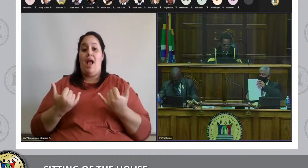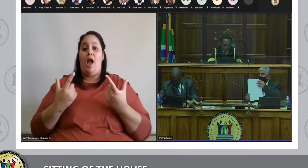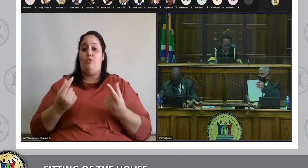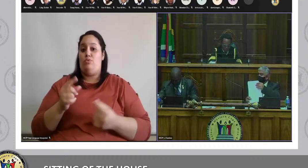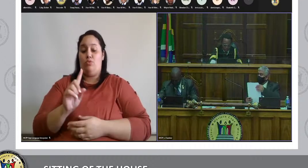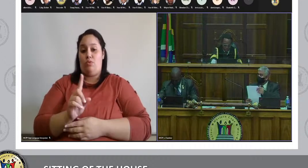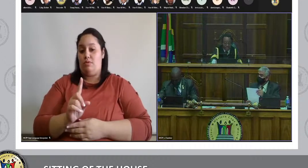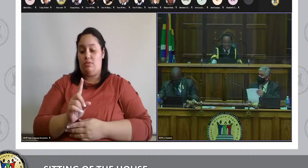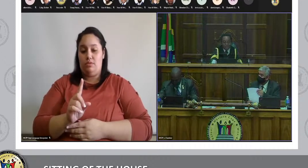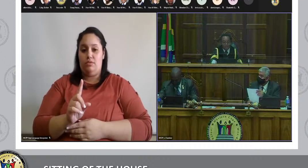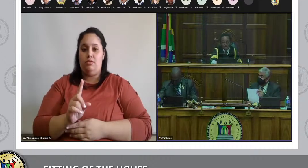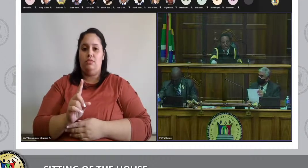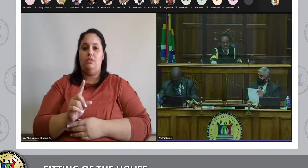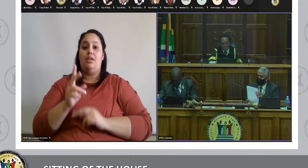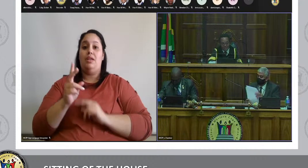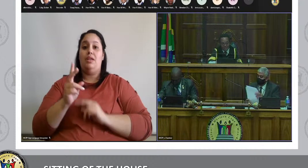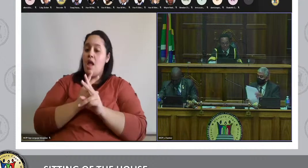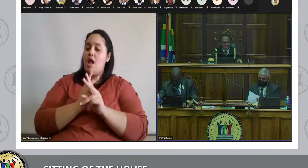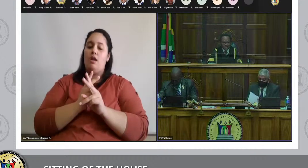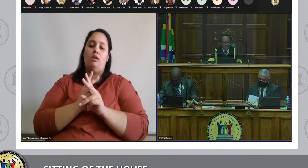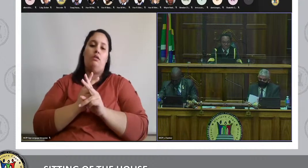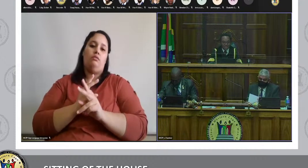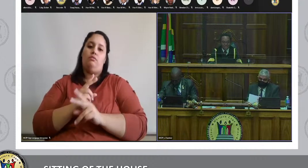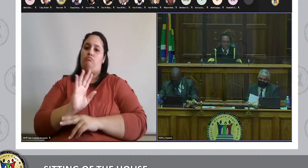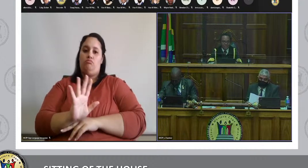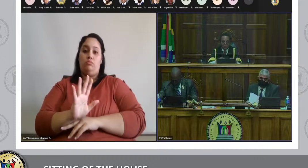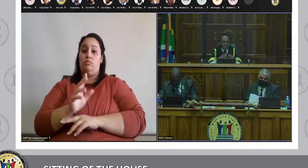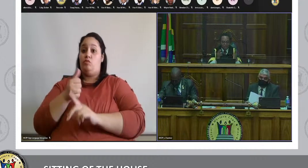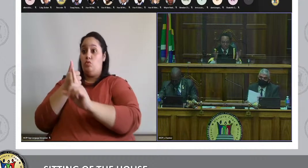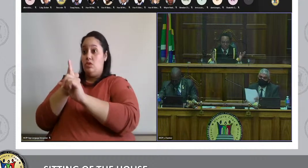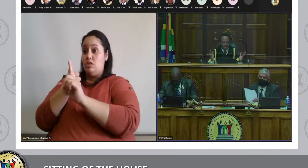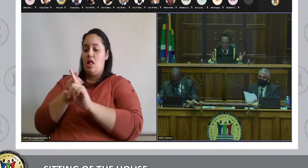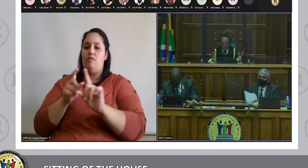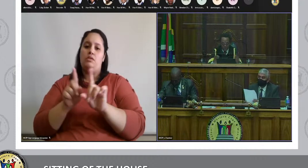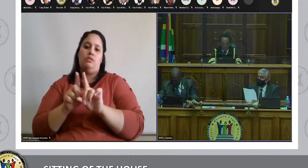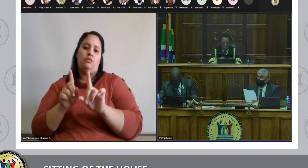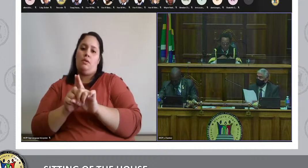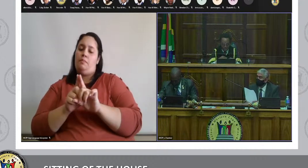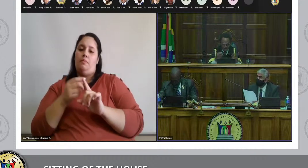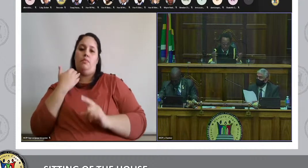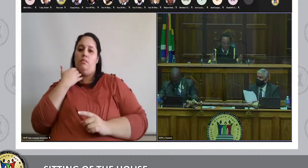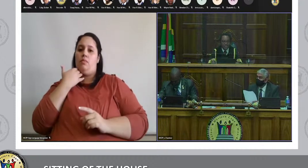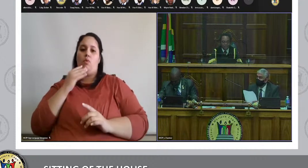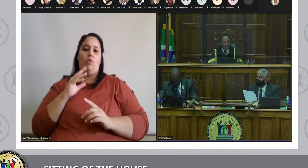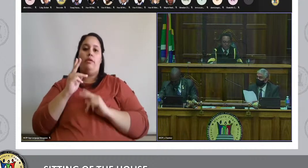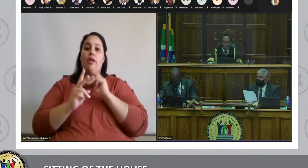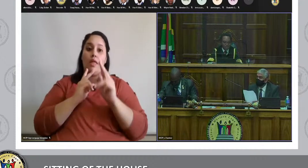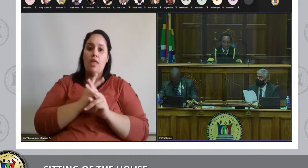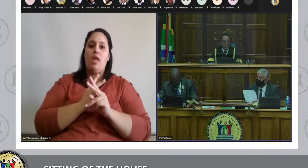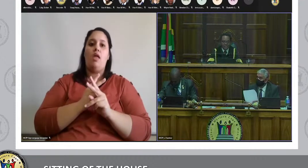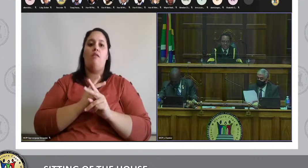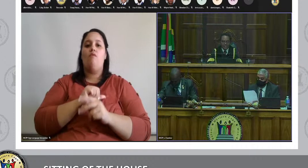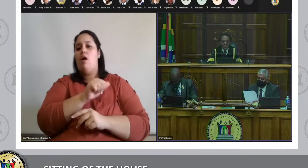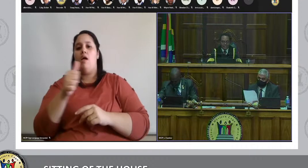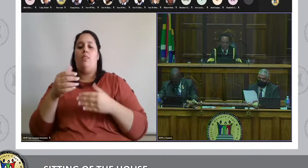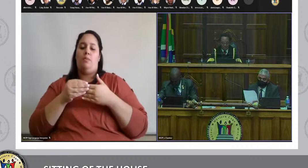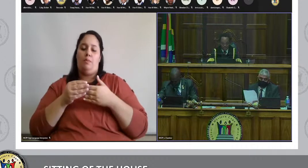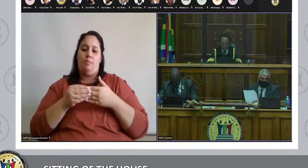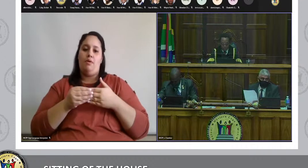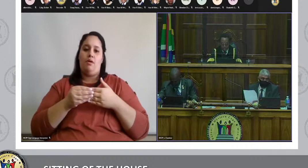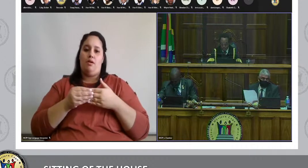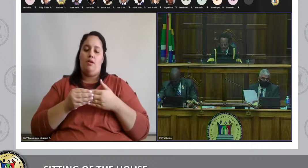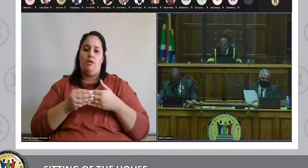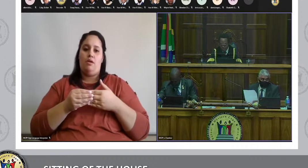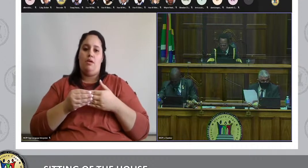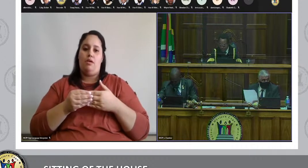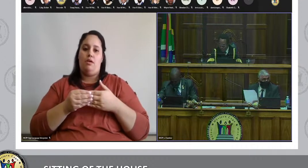like not to repeat it to either yourself, Honorable Brenkes, but I don't want to repeat it for any of the members.